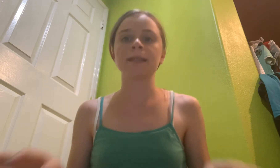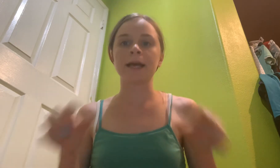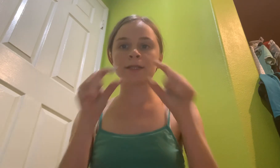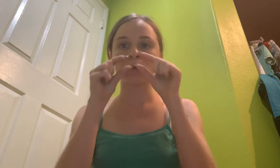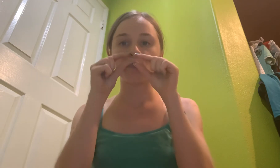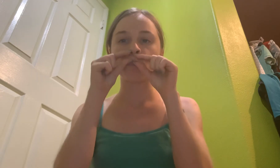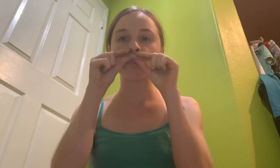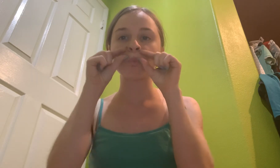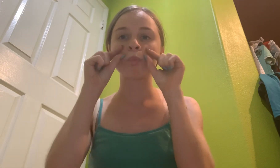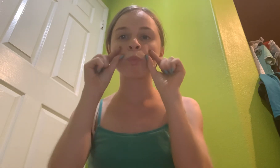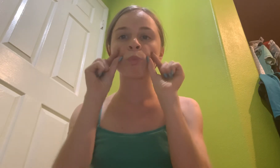Mustache.